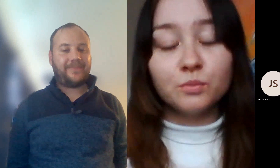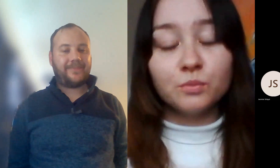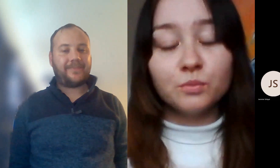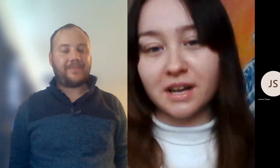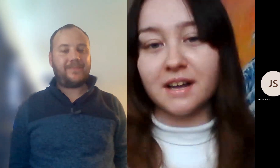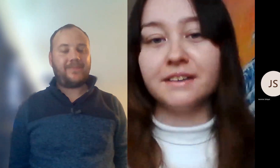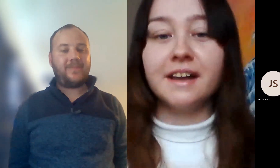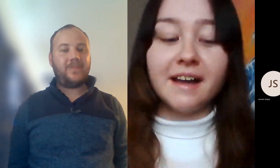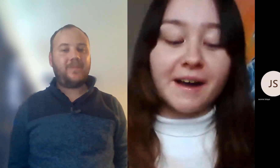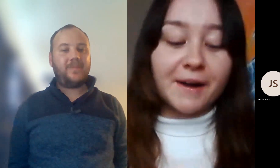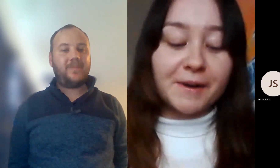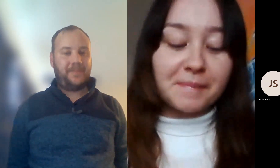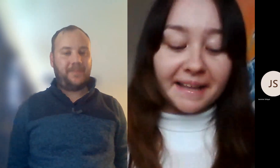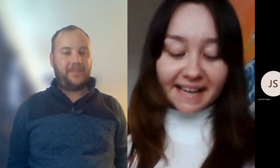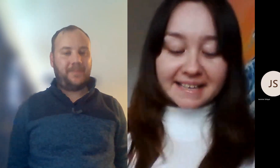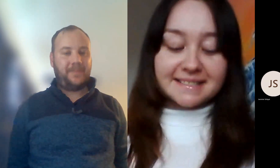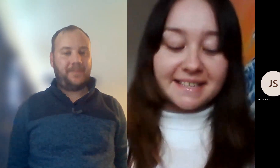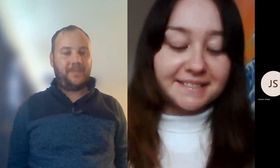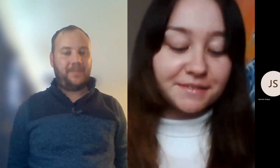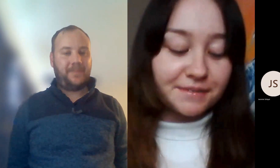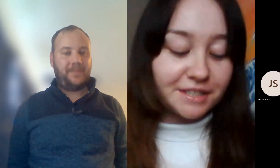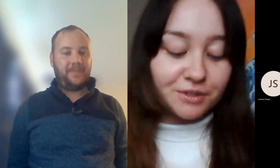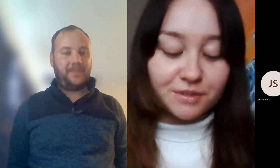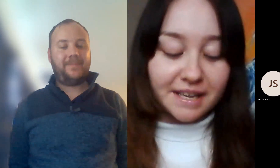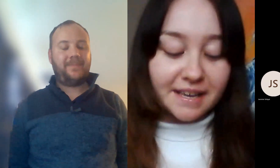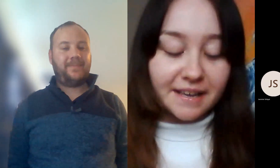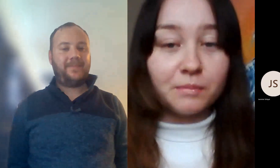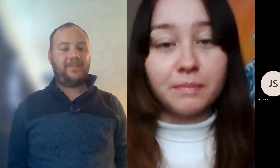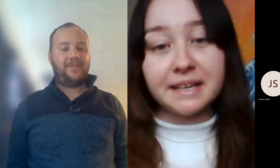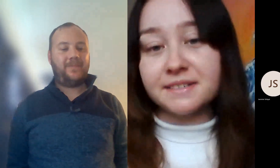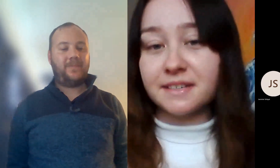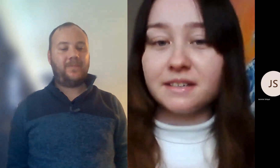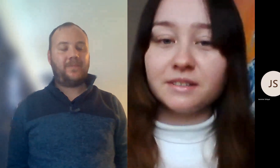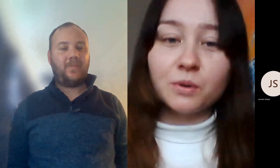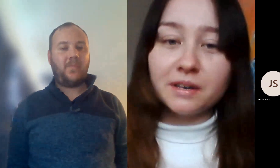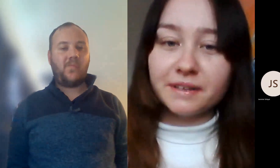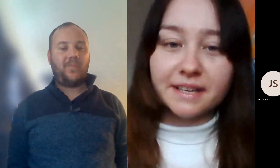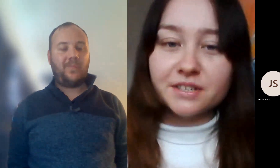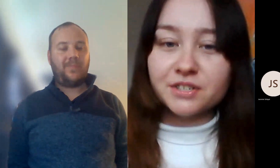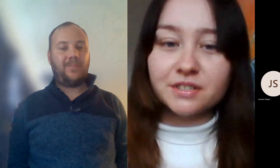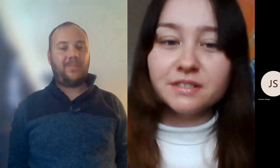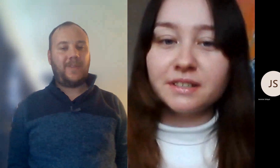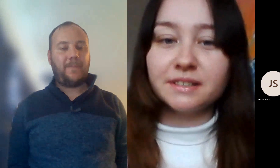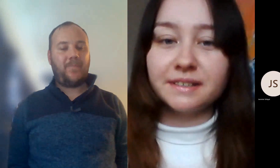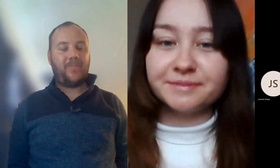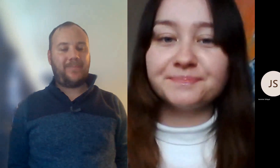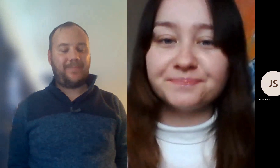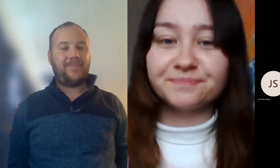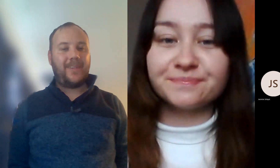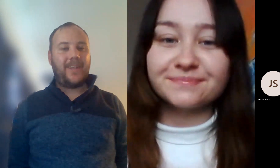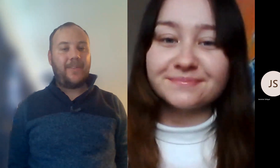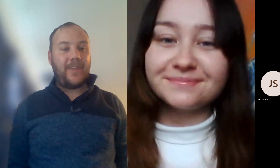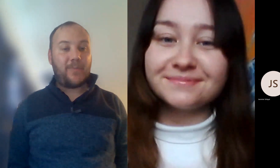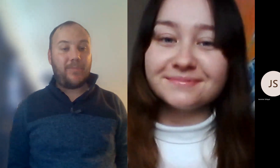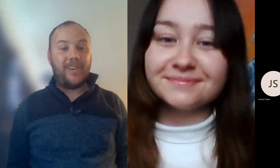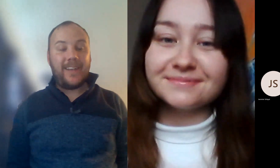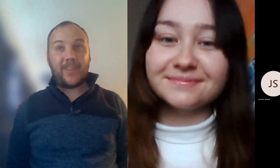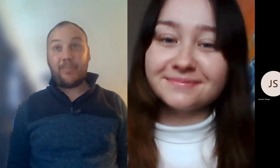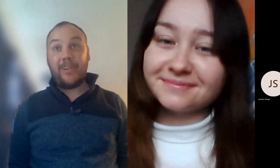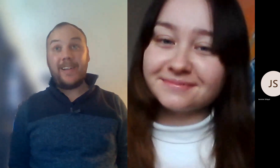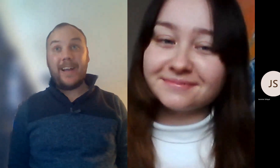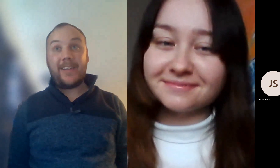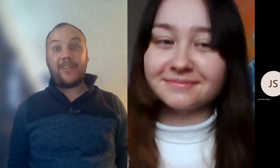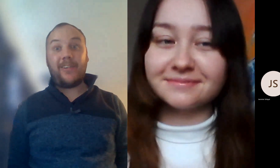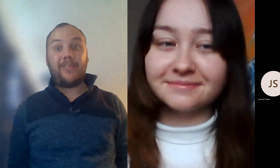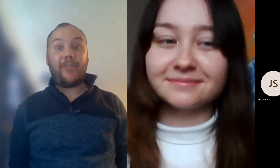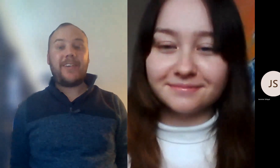earn whilst you learn, and at the end of it you get an amazing qualification. That's